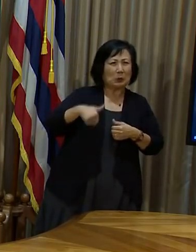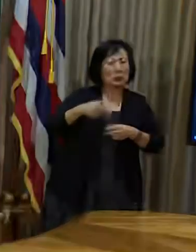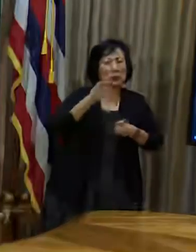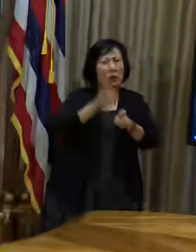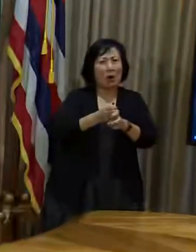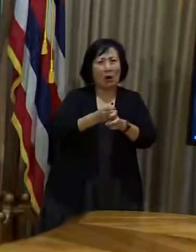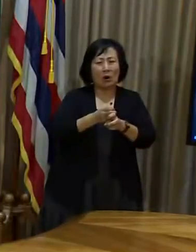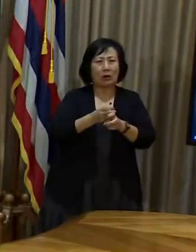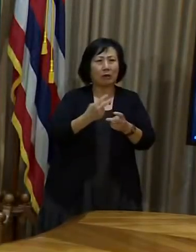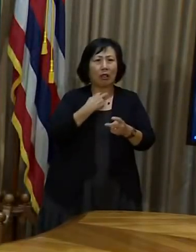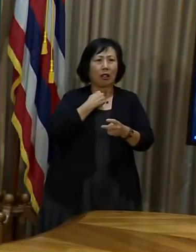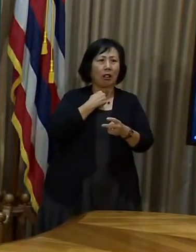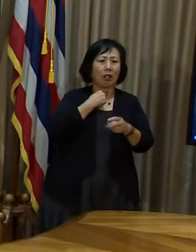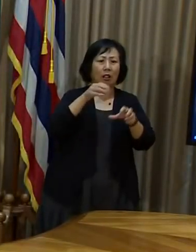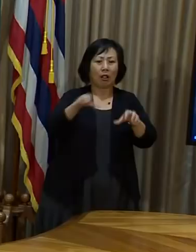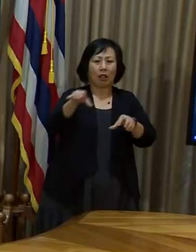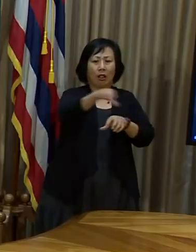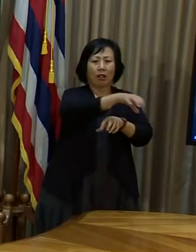them to actually